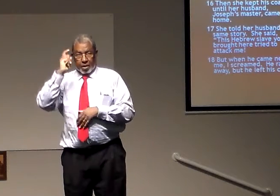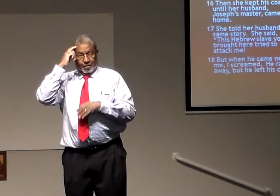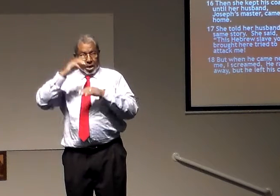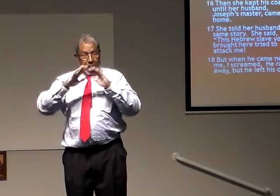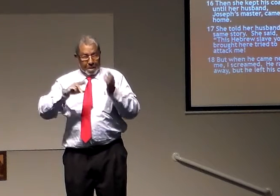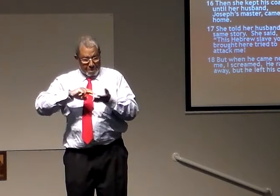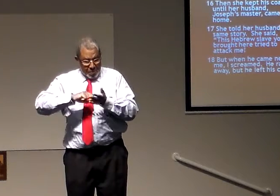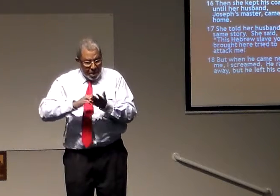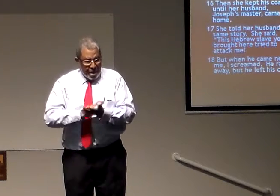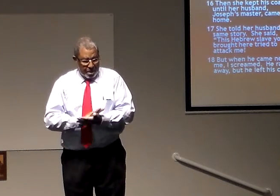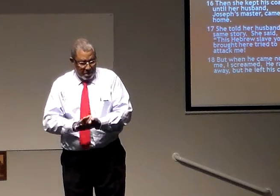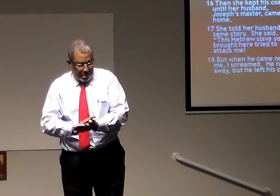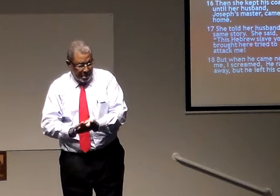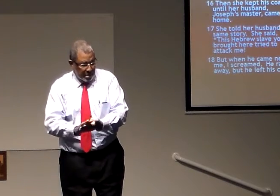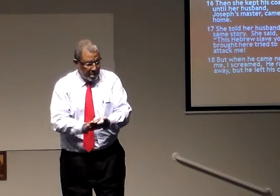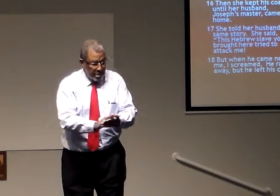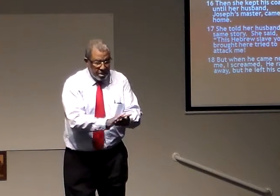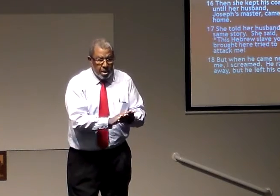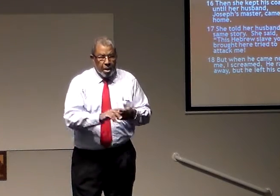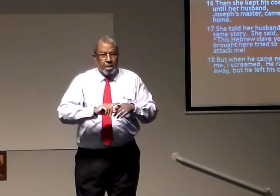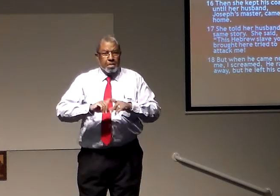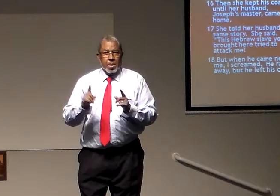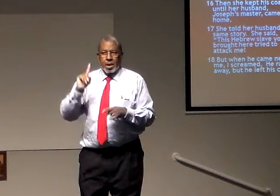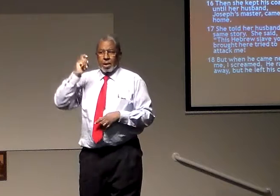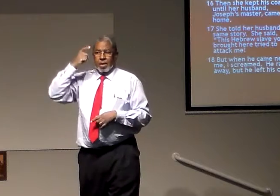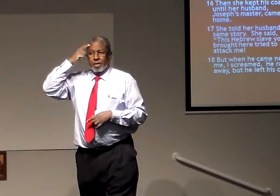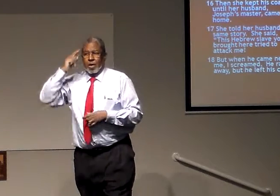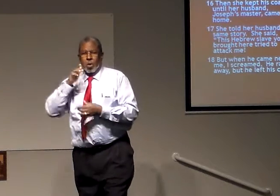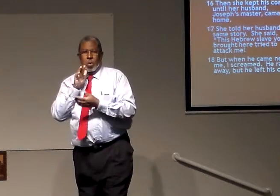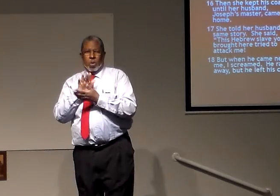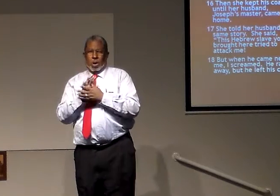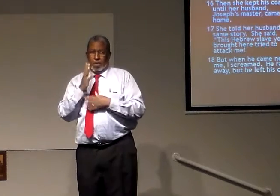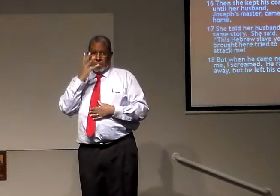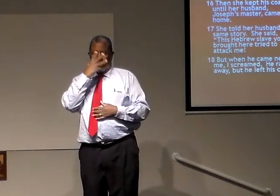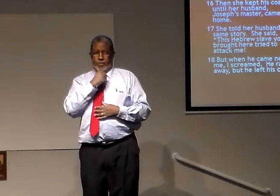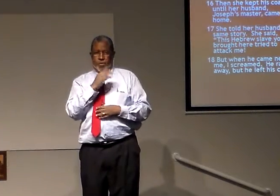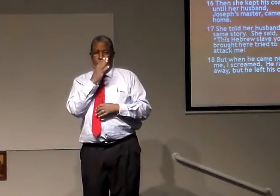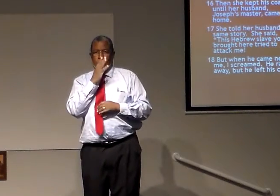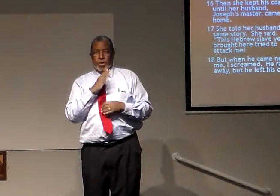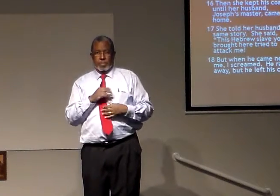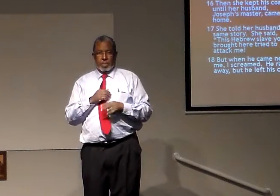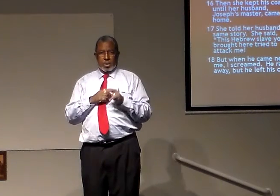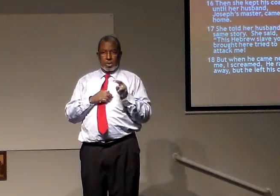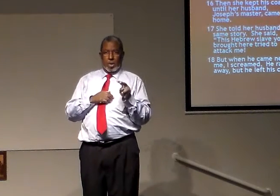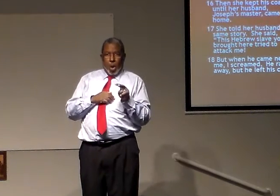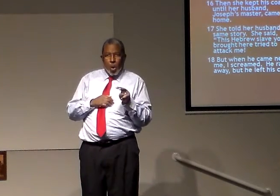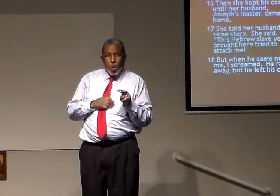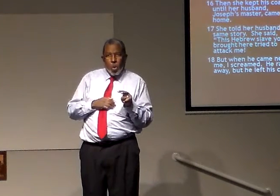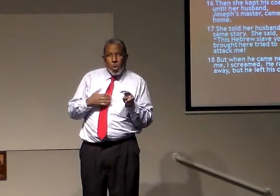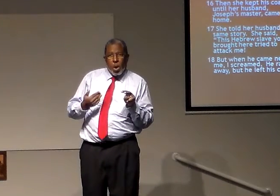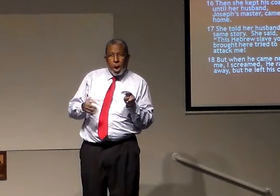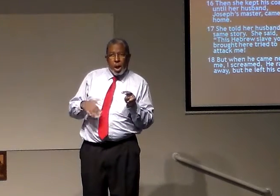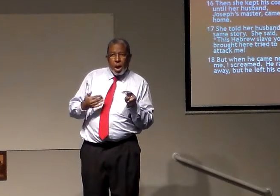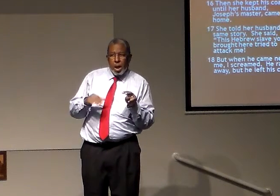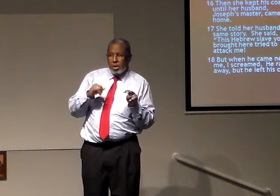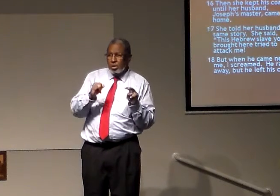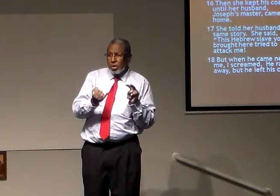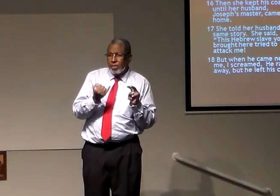He walked into the governor's house, started to clean, but the governor's wife, she was a beautiful woman. She goes,